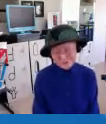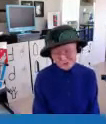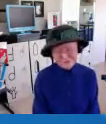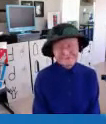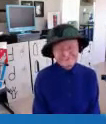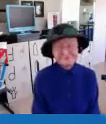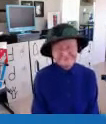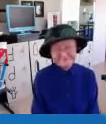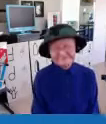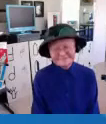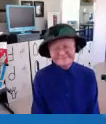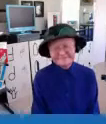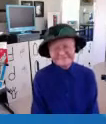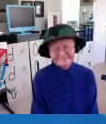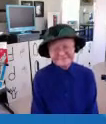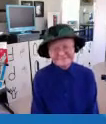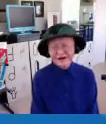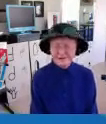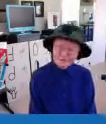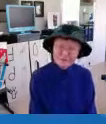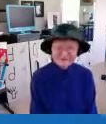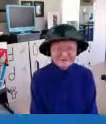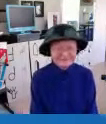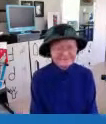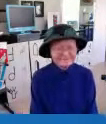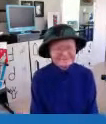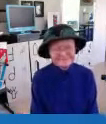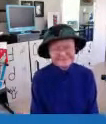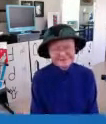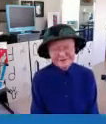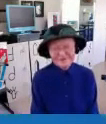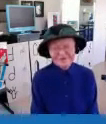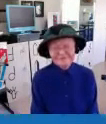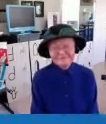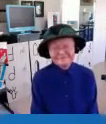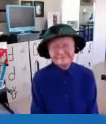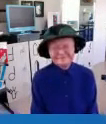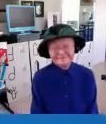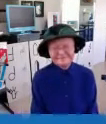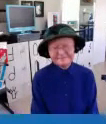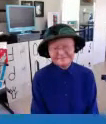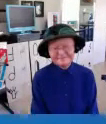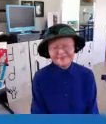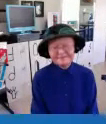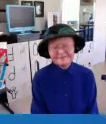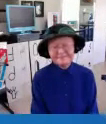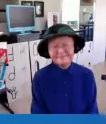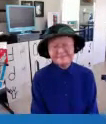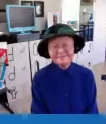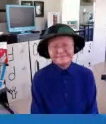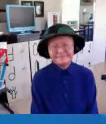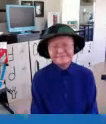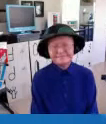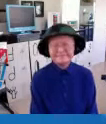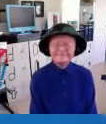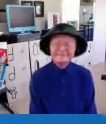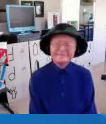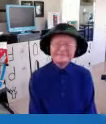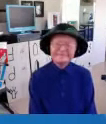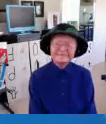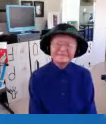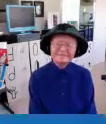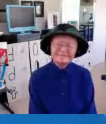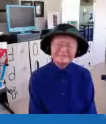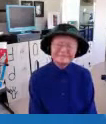perspective, that moving hand is moved behind. See? But from the viewer's perspective, that's